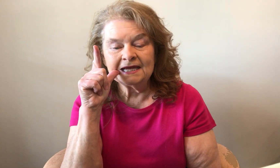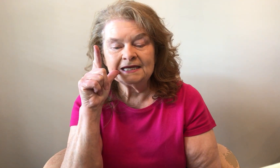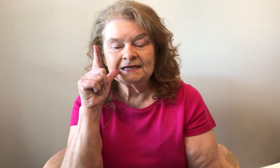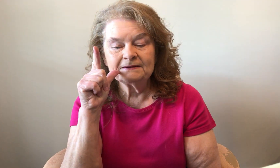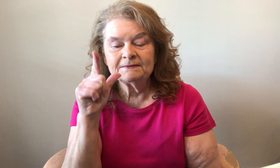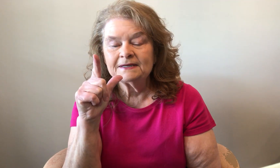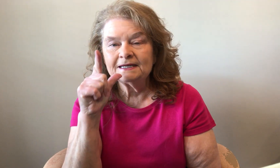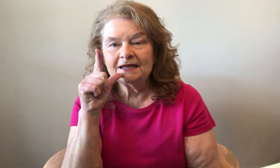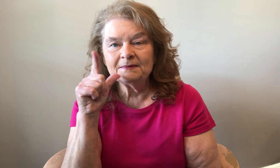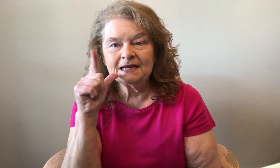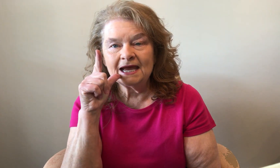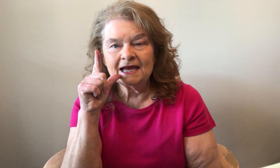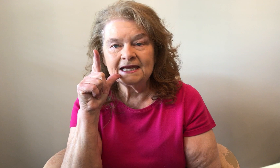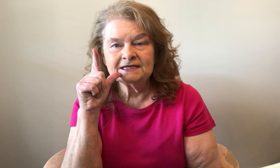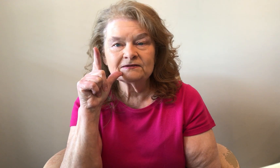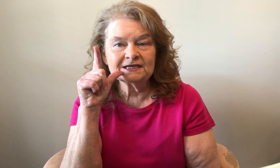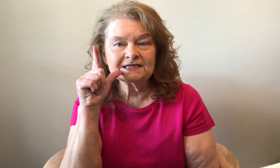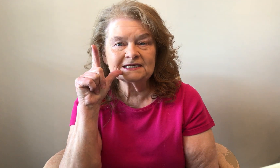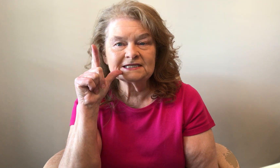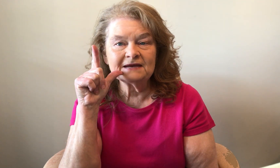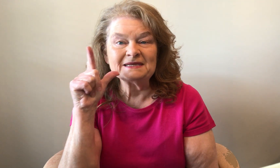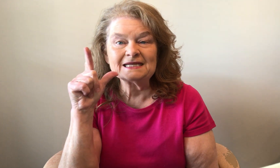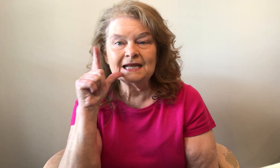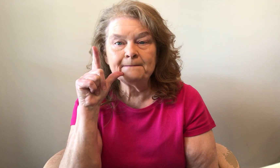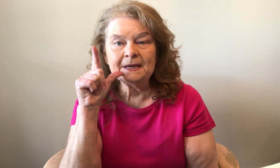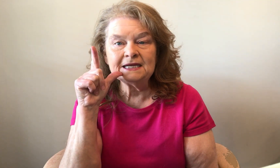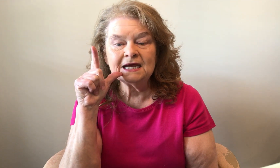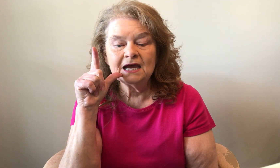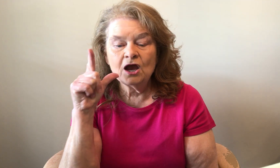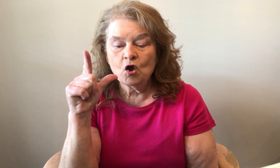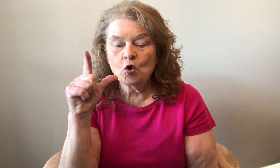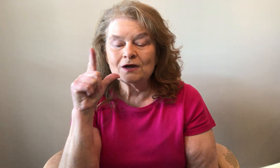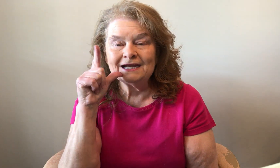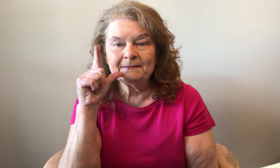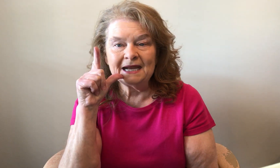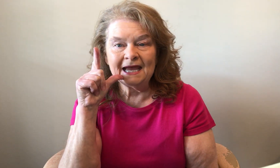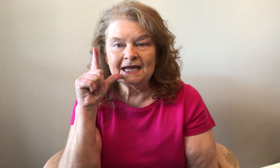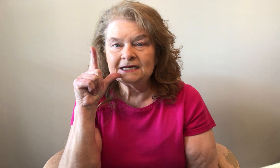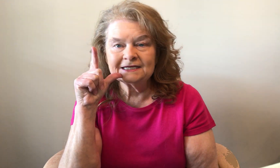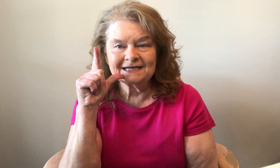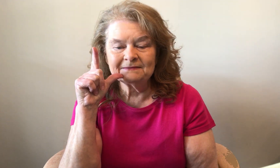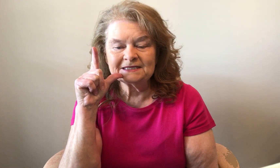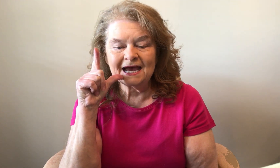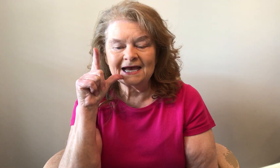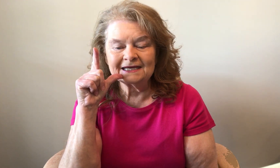lemonade. Lemonade. So this is the same as lemon or lemonade. Same sign.